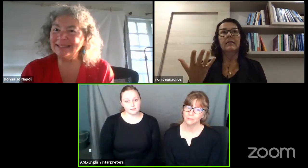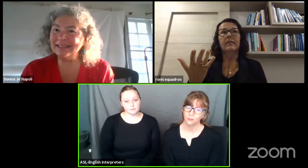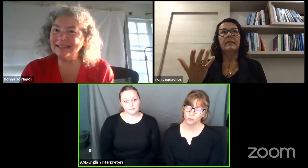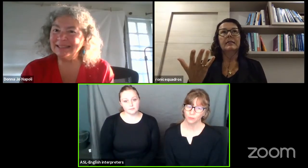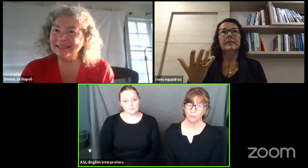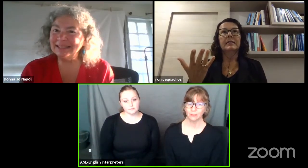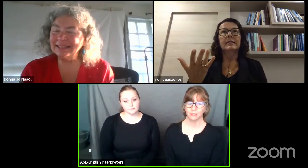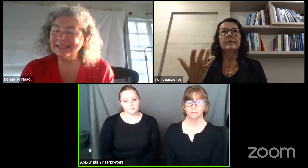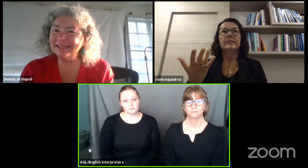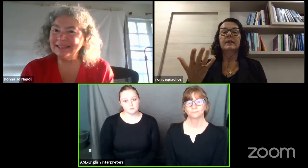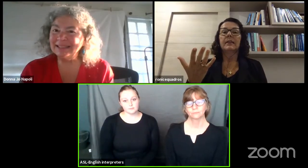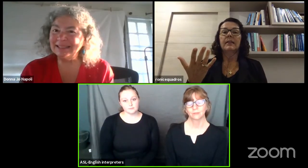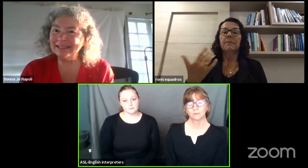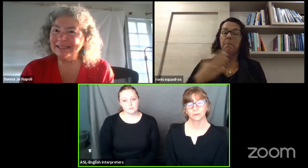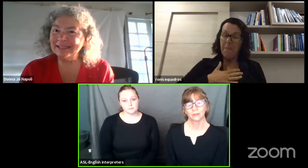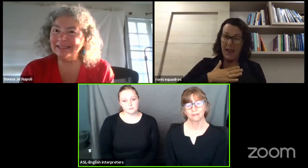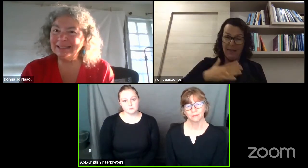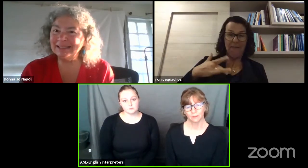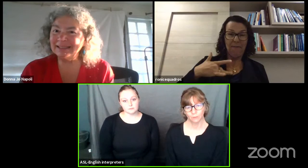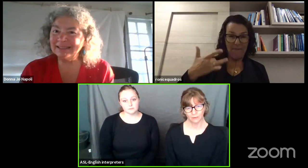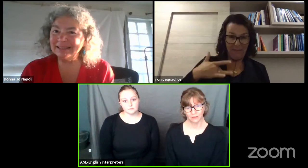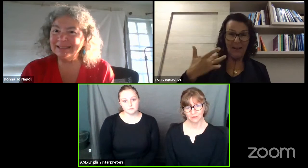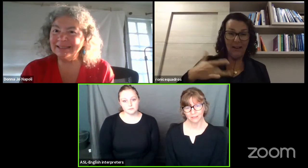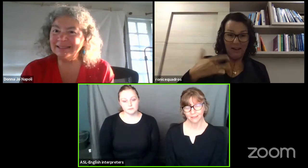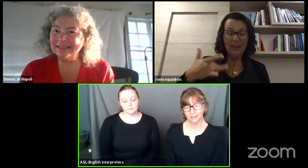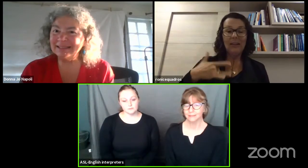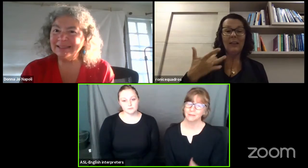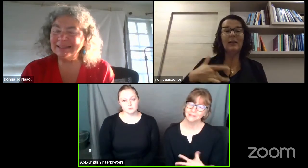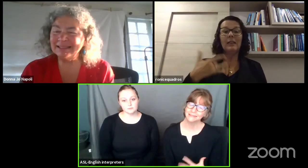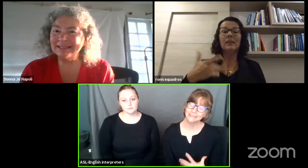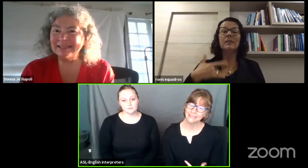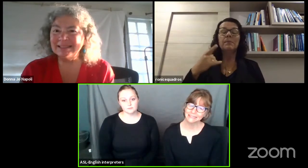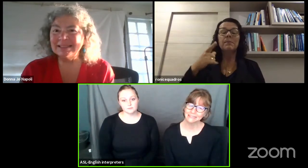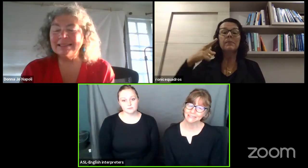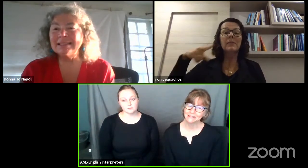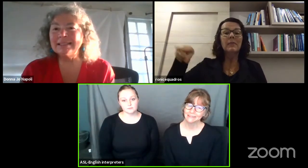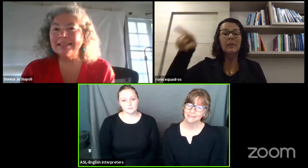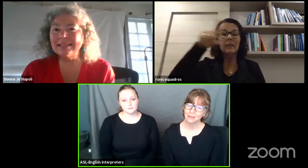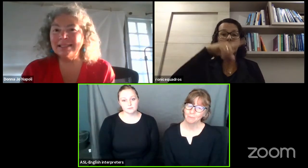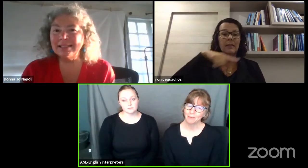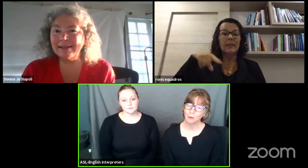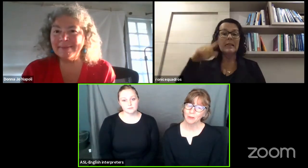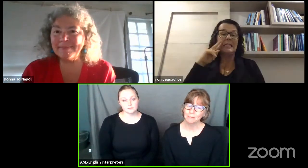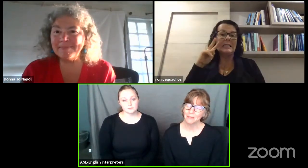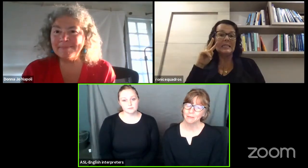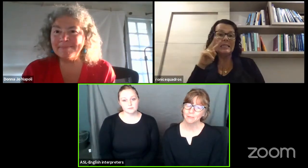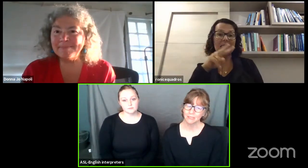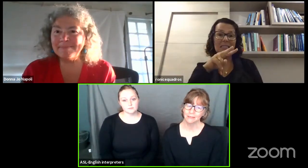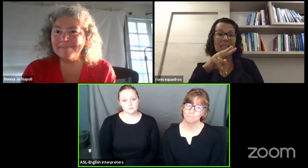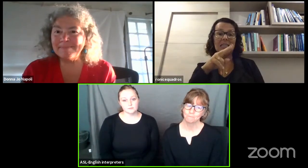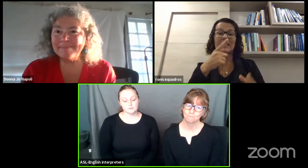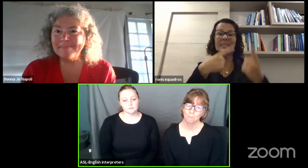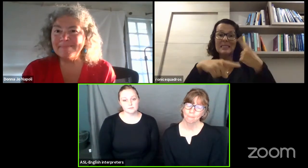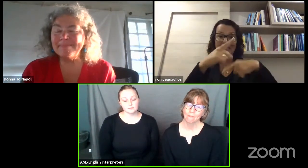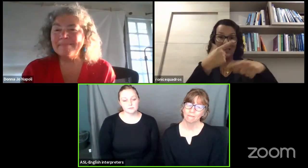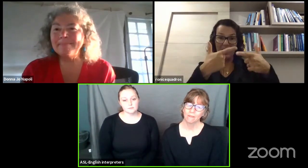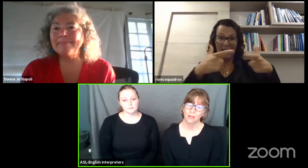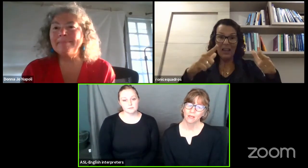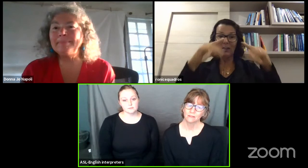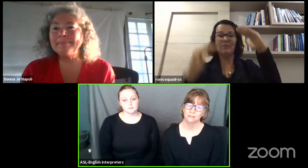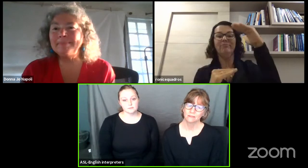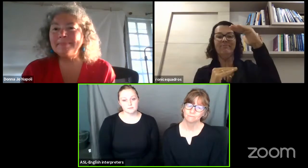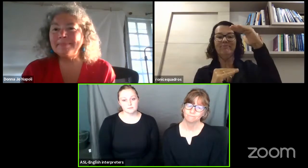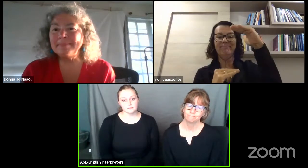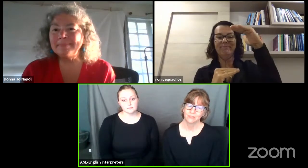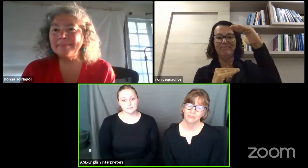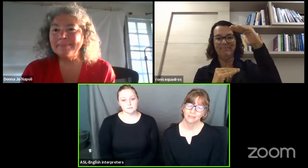Well, it could be, if I were to think about this, I guess my sense about it may be